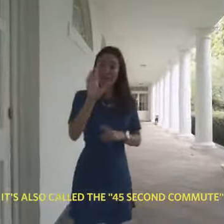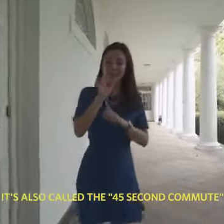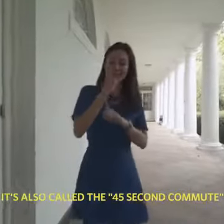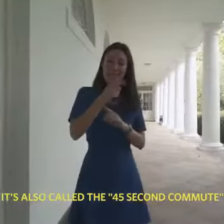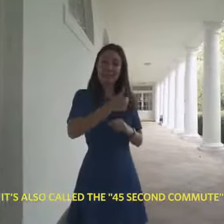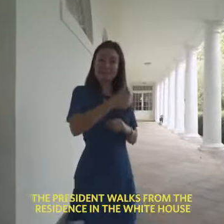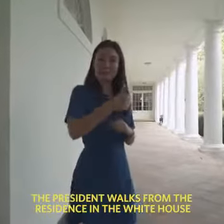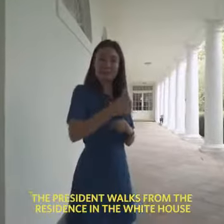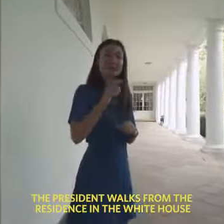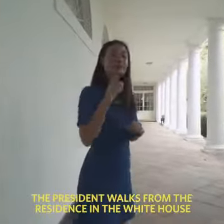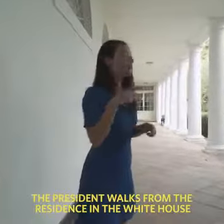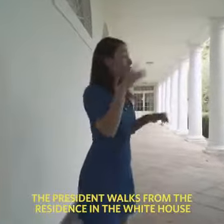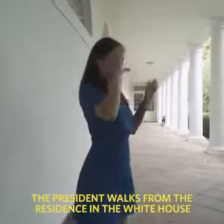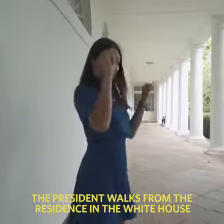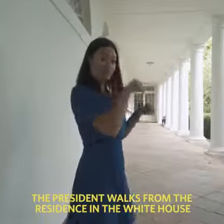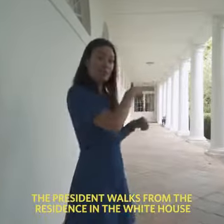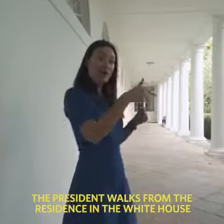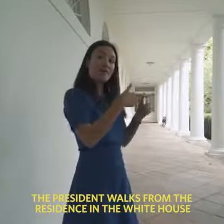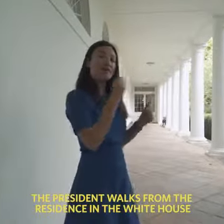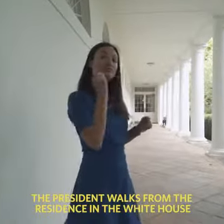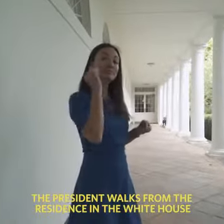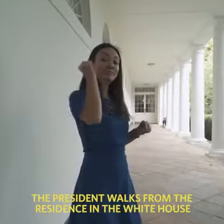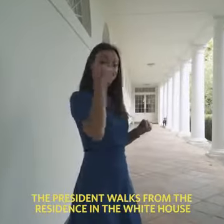commute. The President walks from the residence in the White House